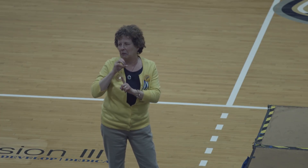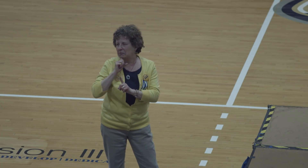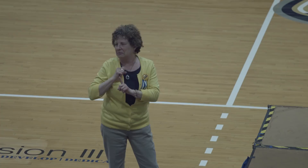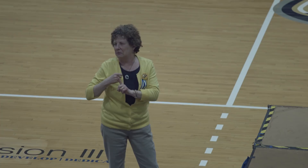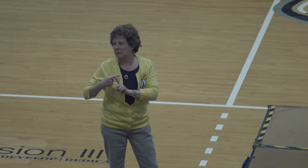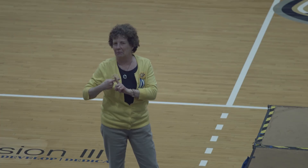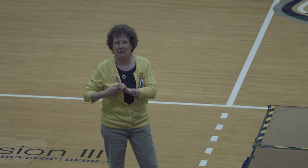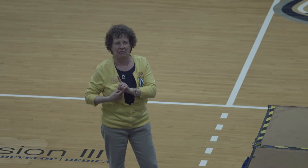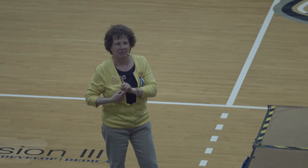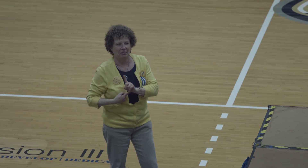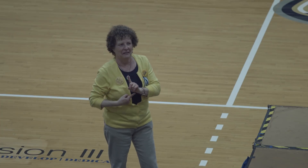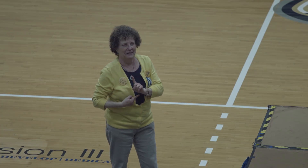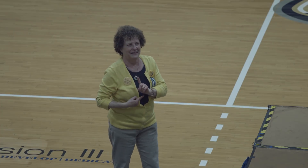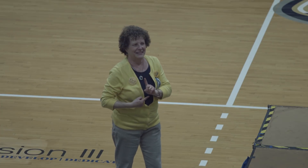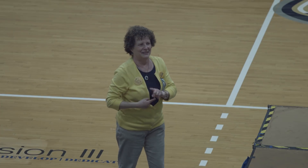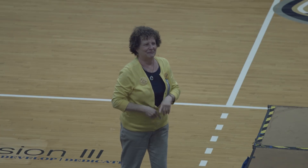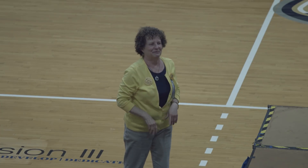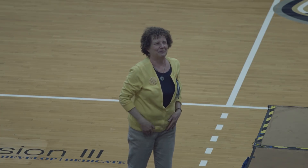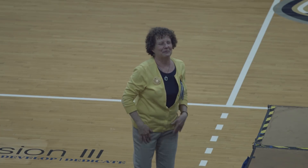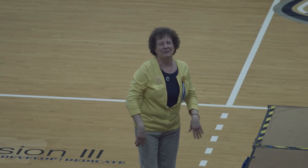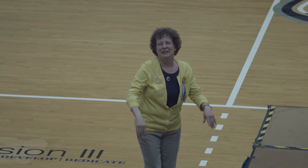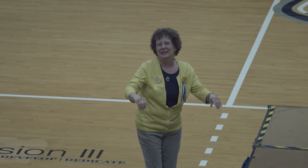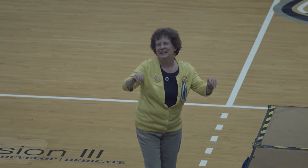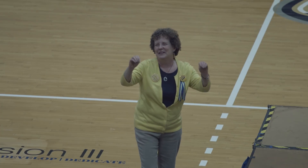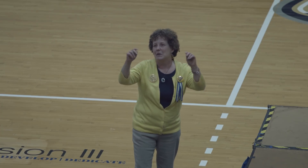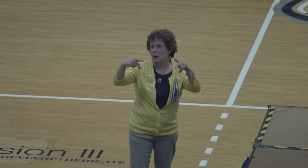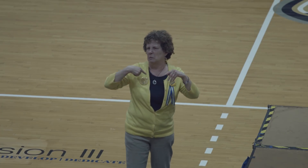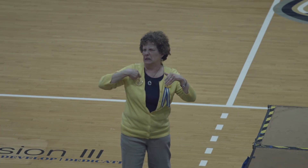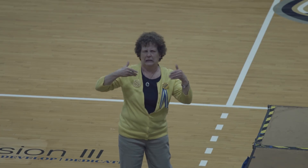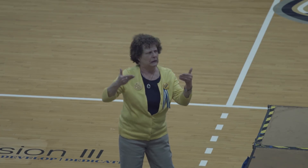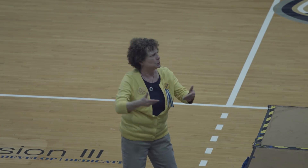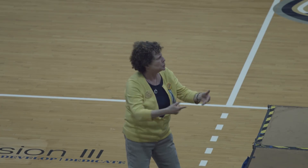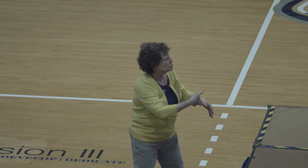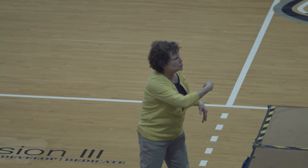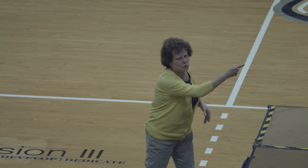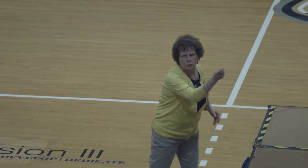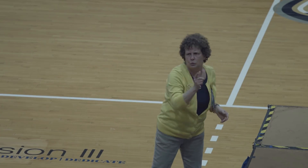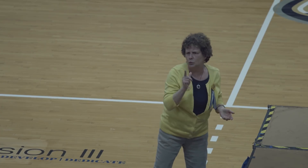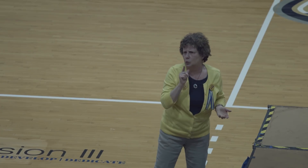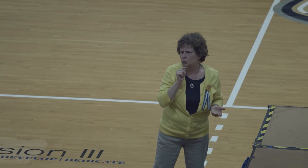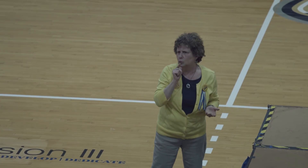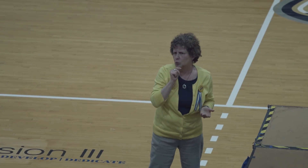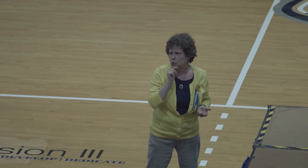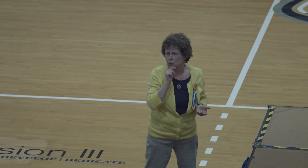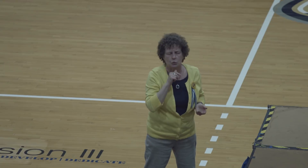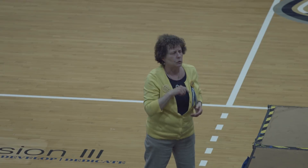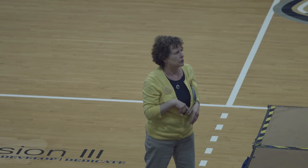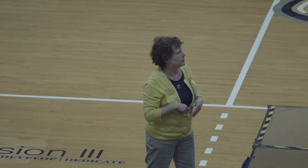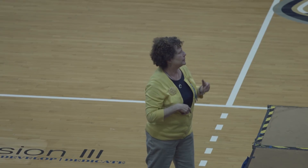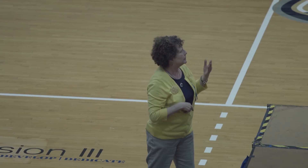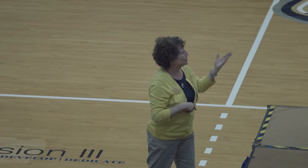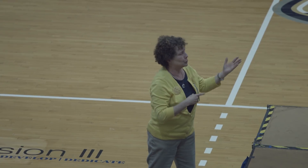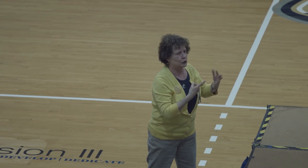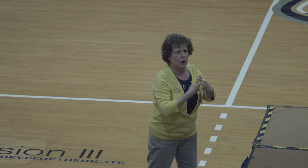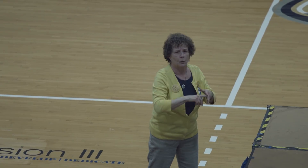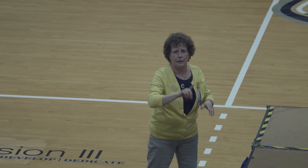room. Now this pin on my right side is, of course, very new. I'd like to take a moment to introduce our